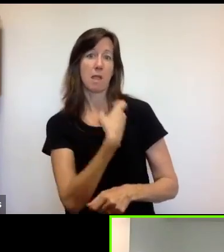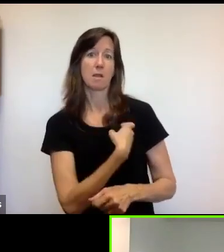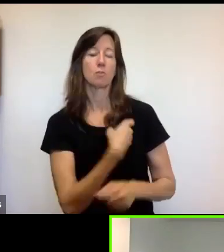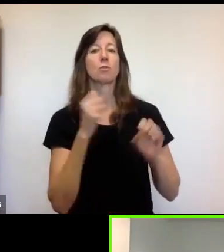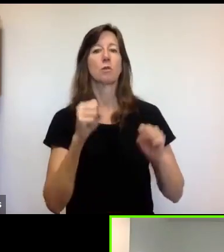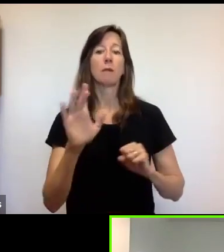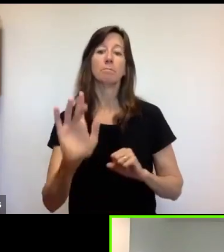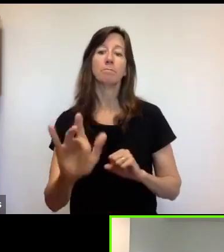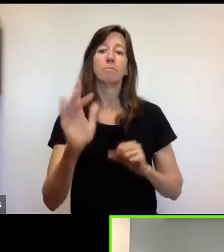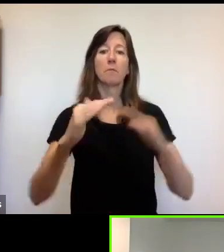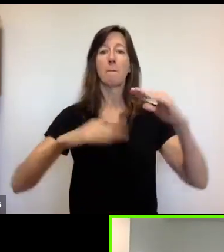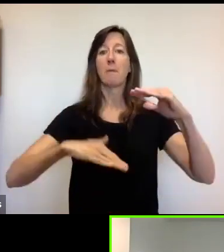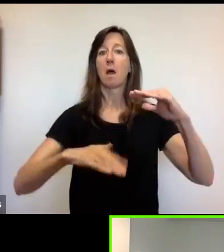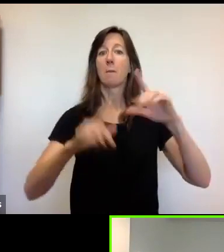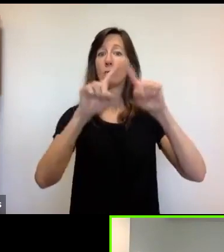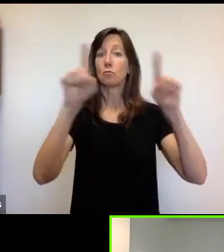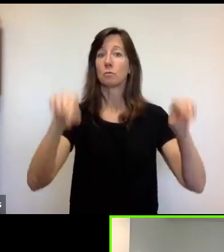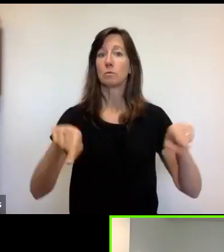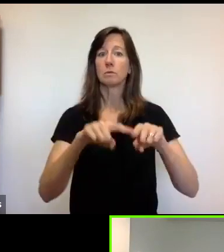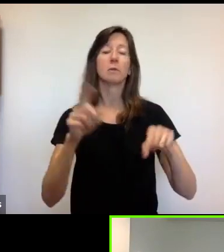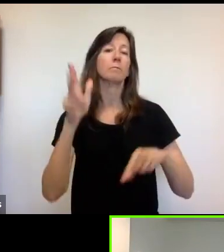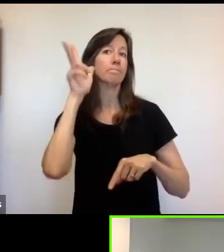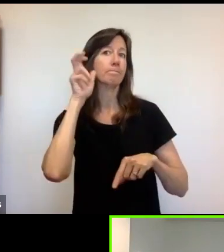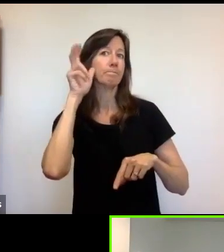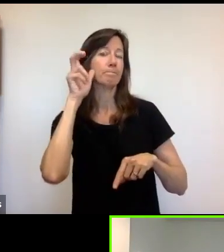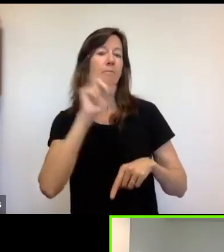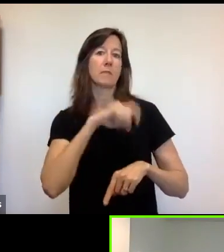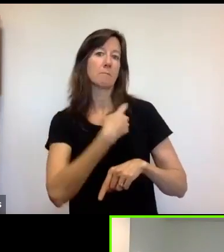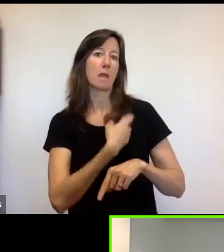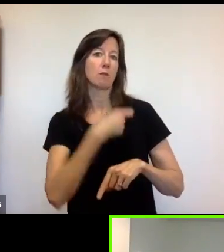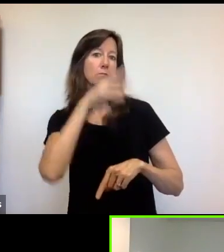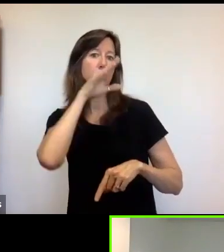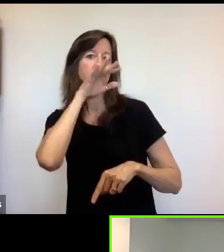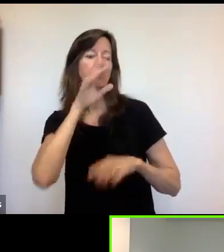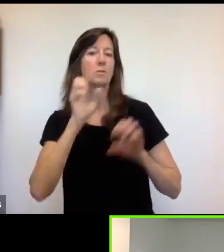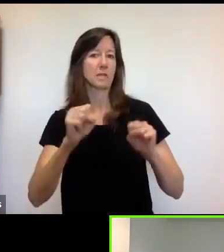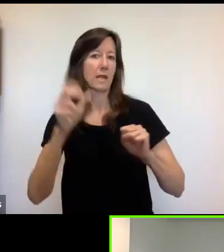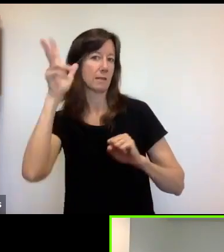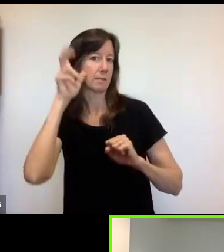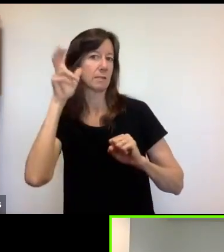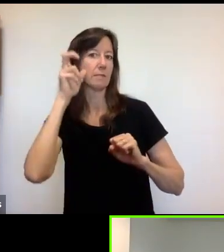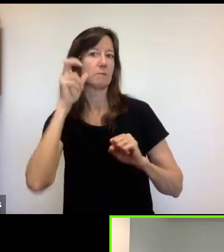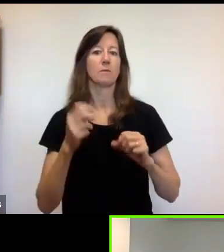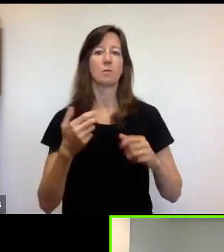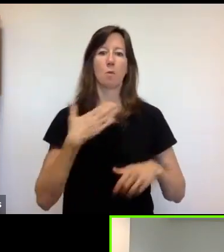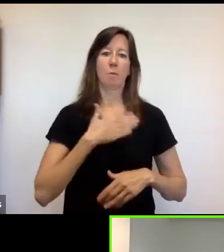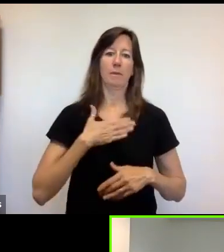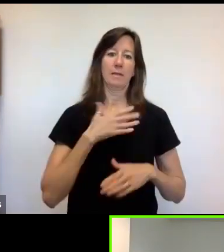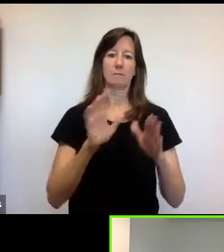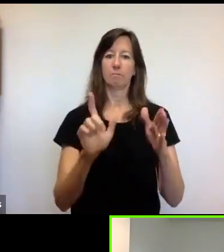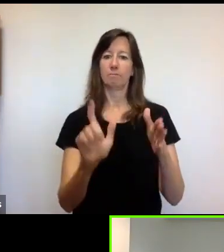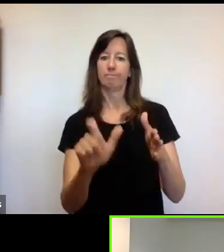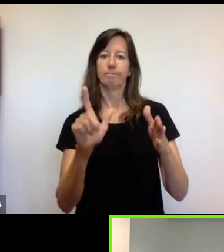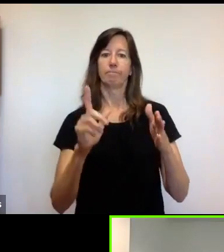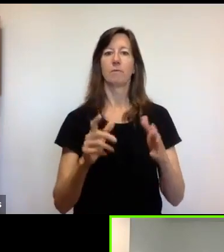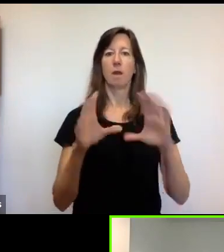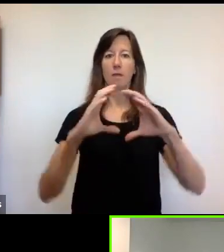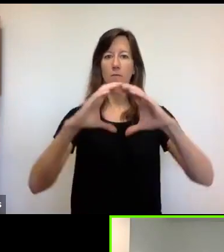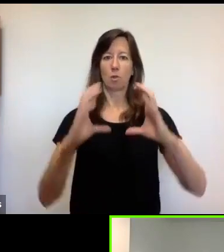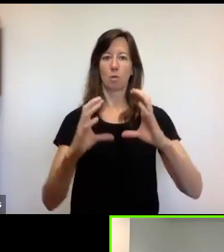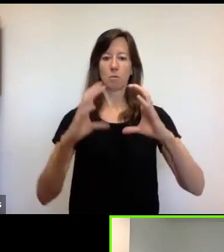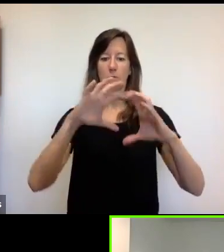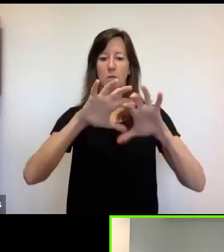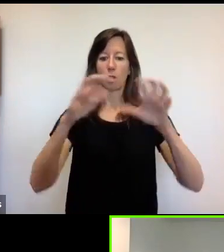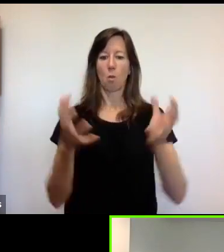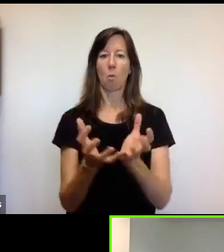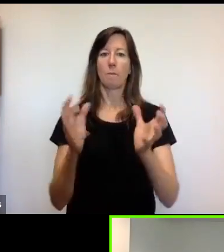hear the presentation in Spanish, please click on the globe icon at the bottom of the screen and select Spanish. We also have